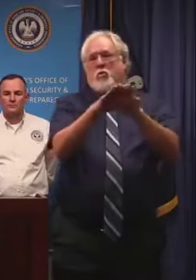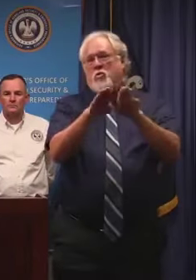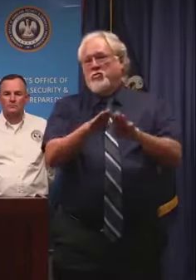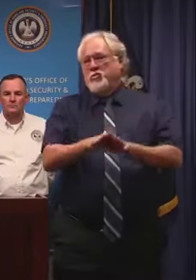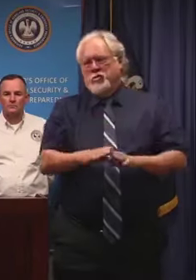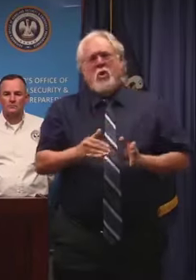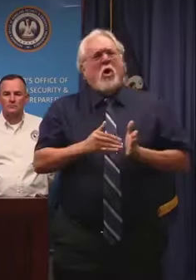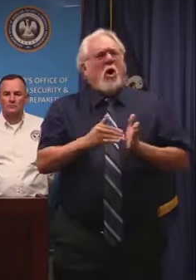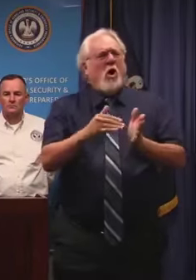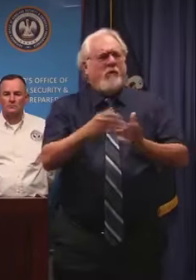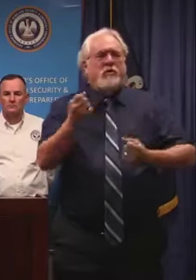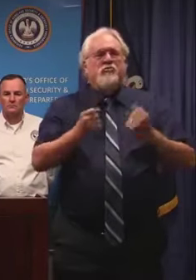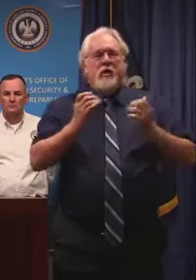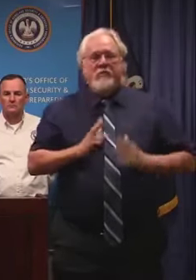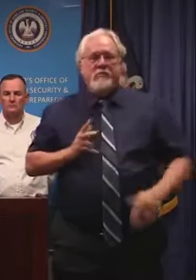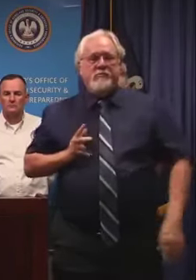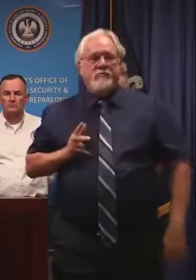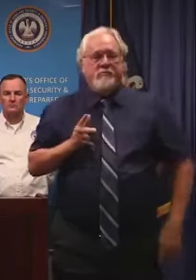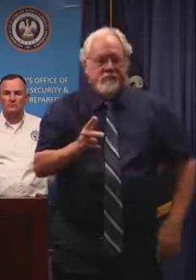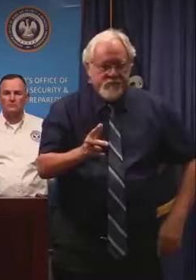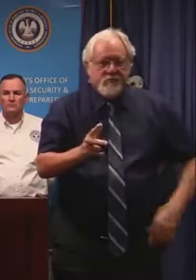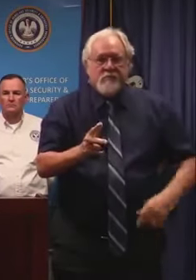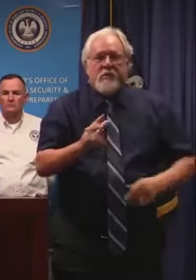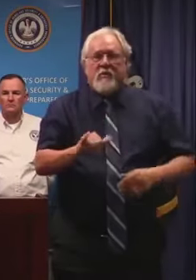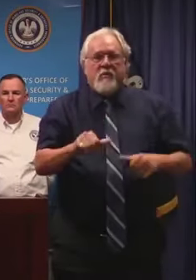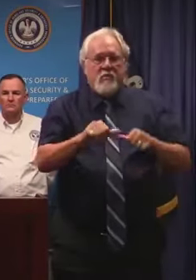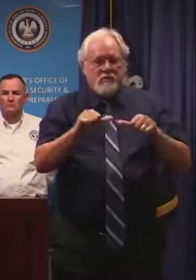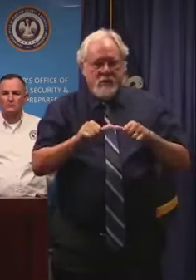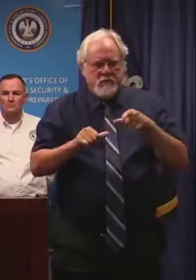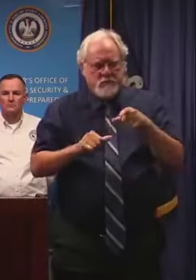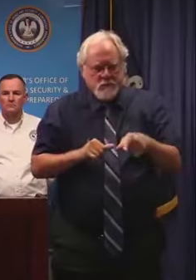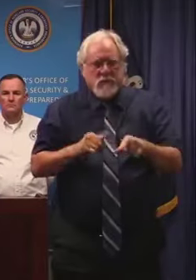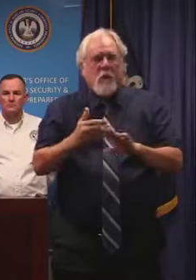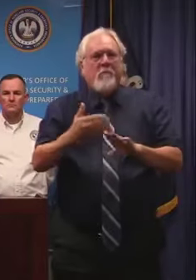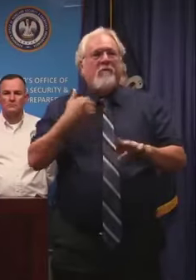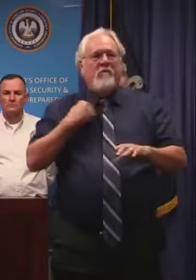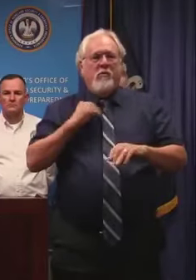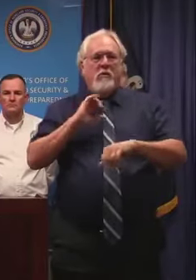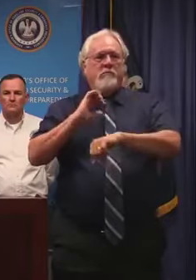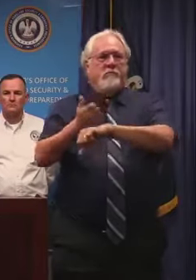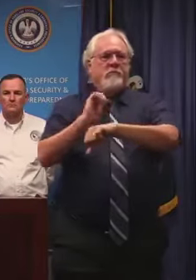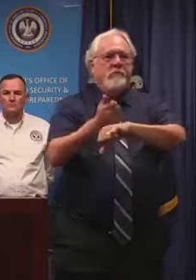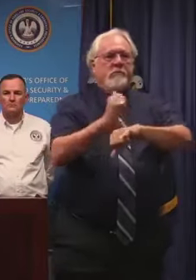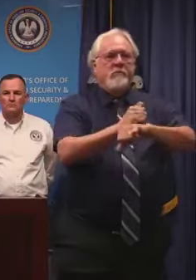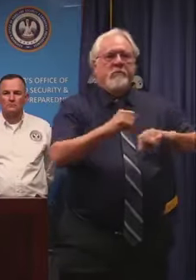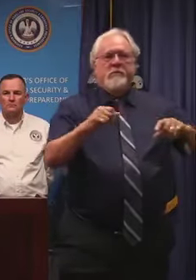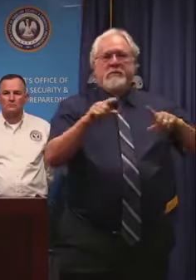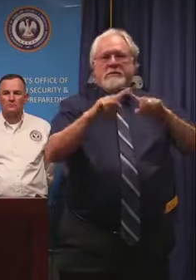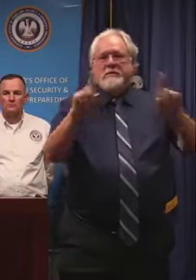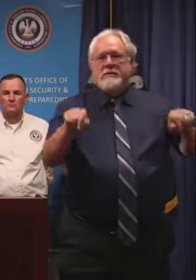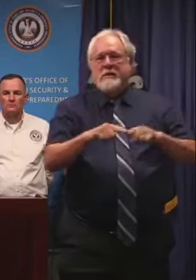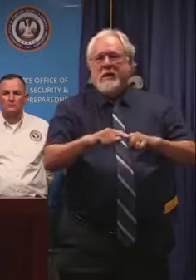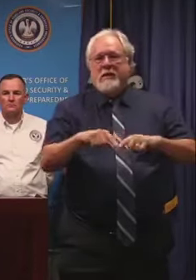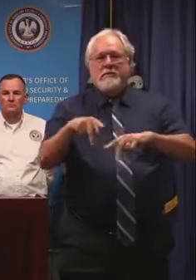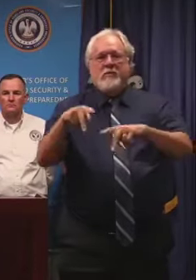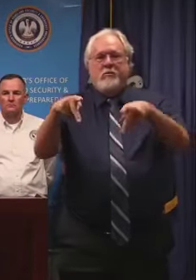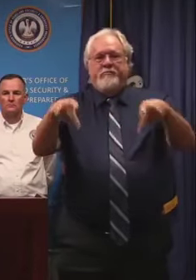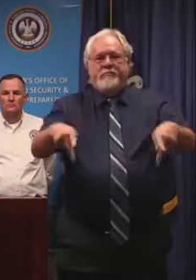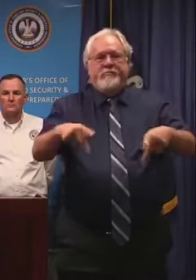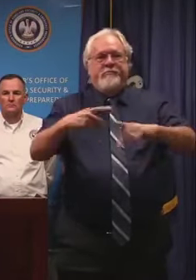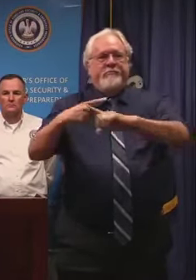Quite often, motorists will get to those areas that are impacted before folks from the Department of Transportation and Development, or